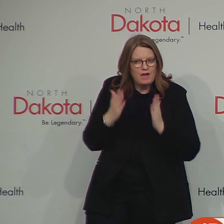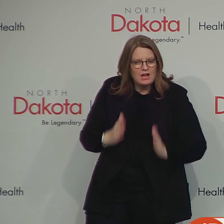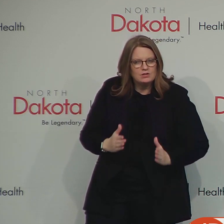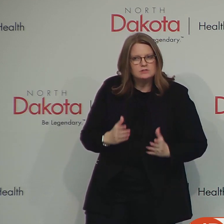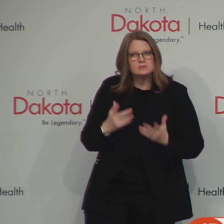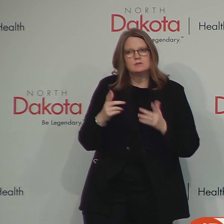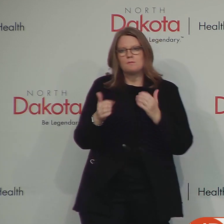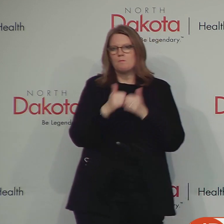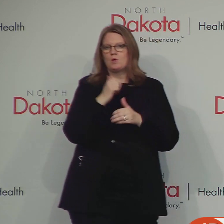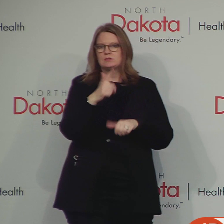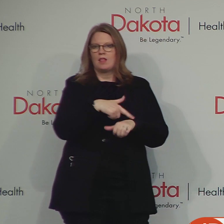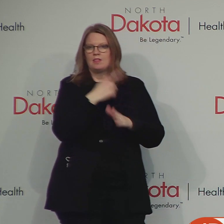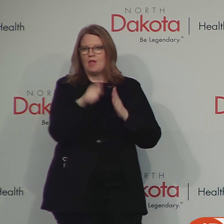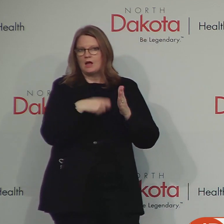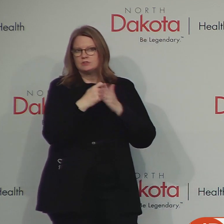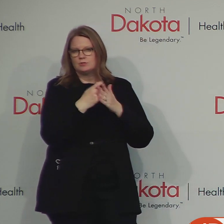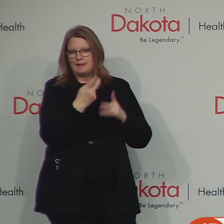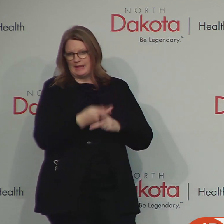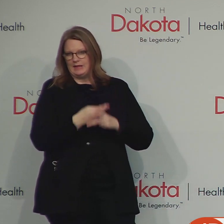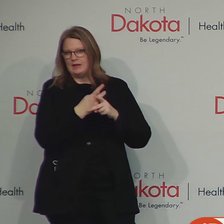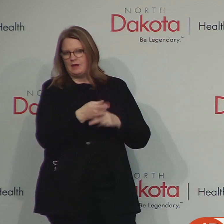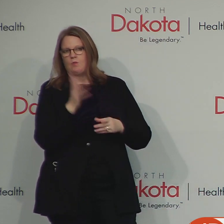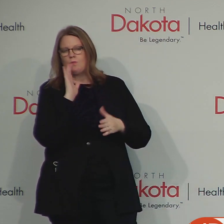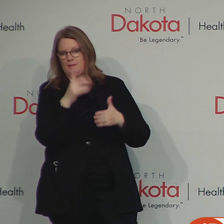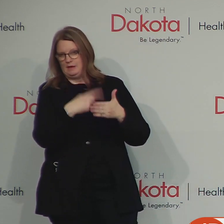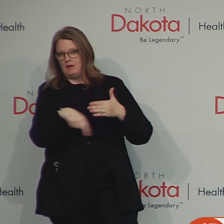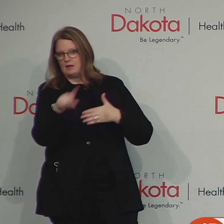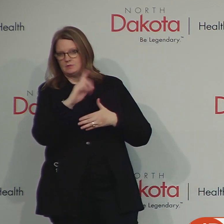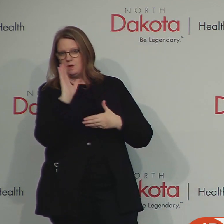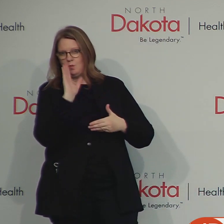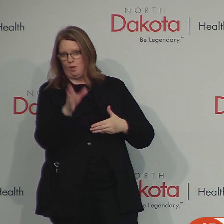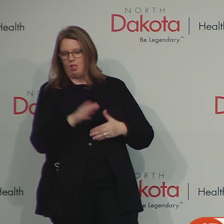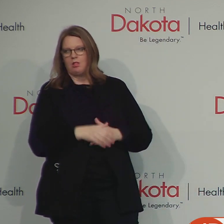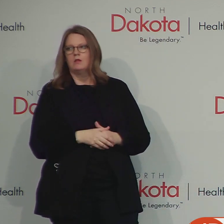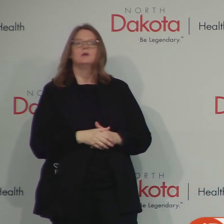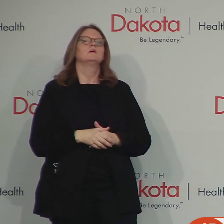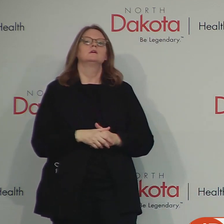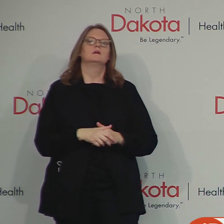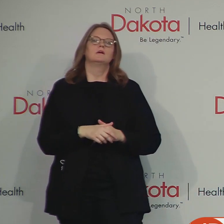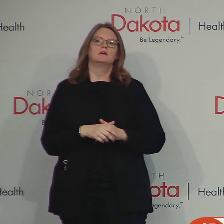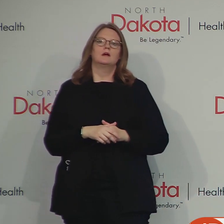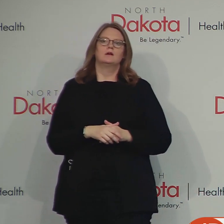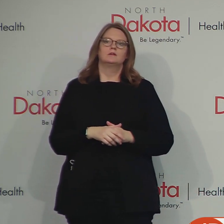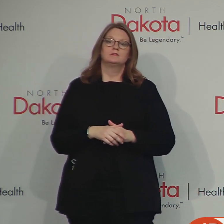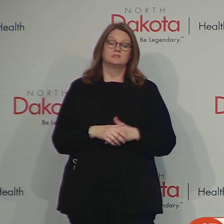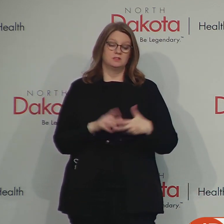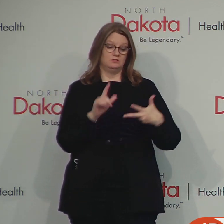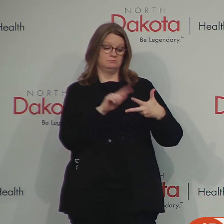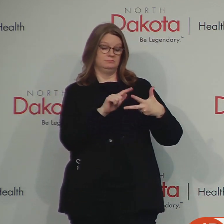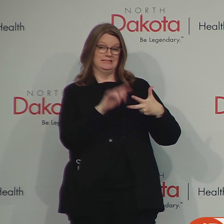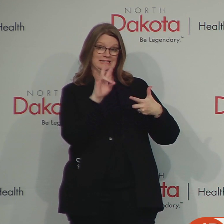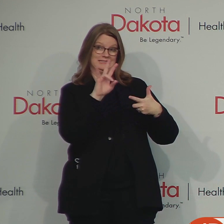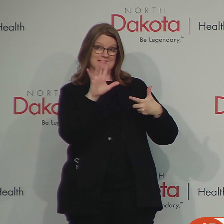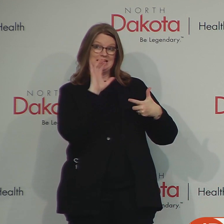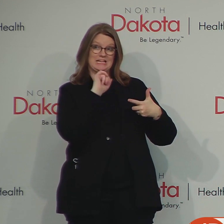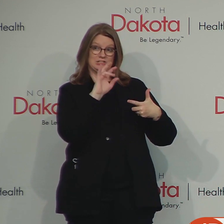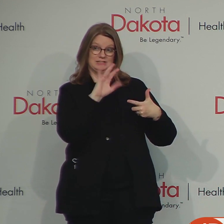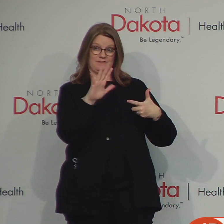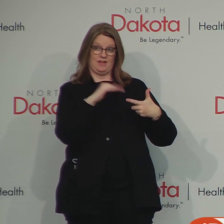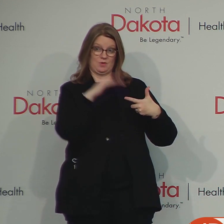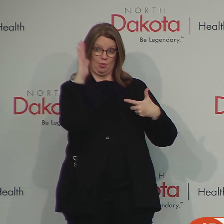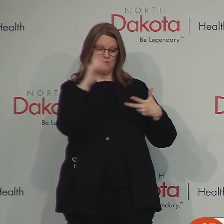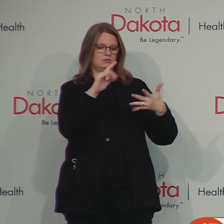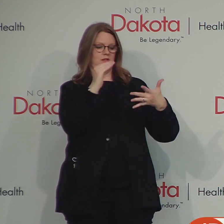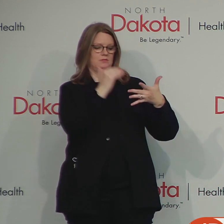most long-term cares will be done next week. And then after 75 and older, we'll continue moving down